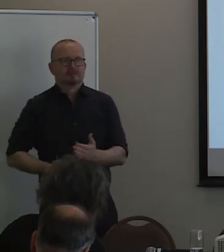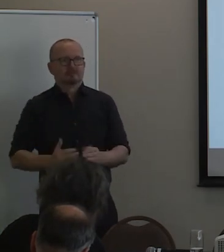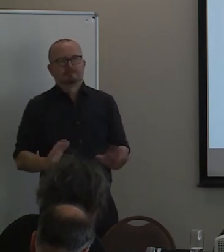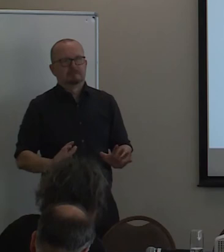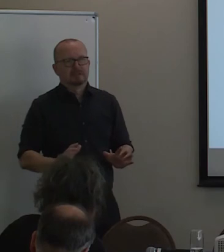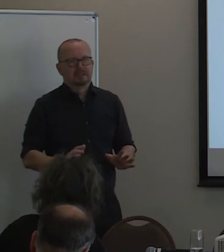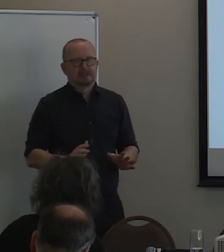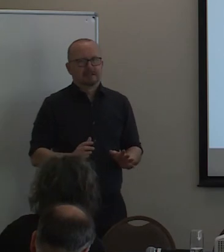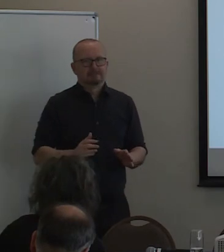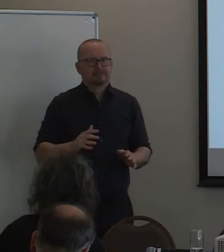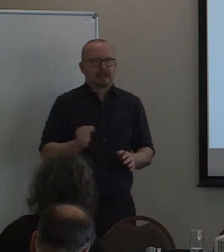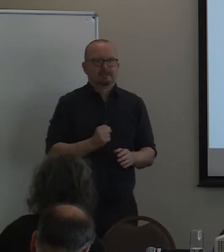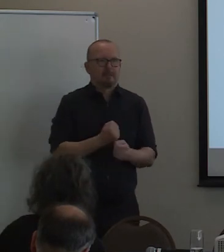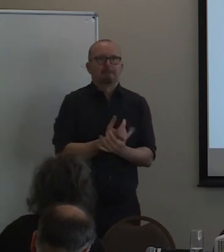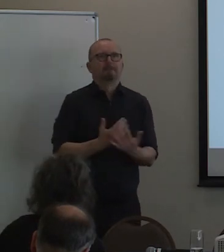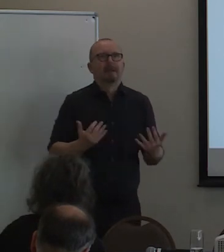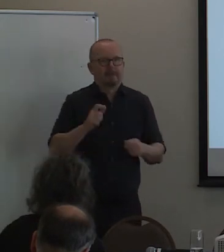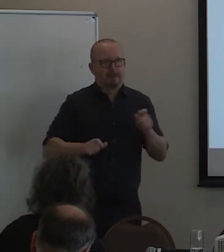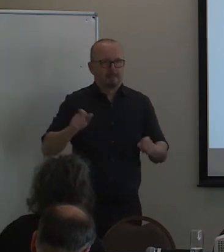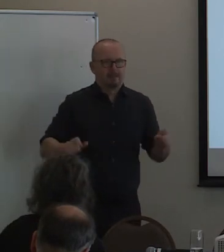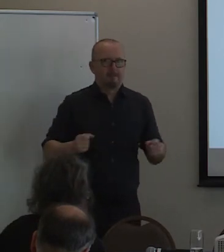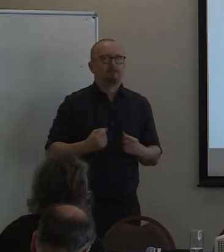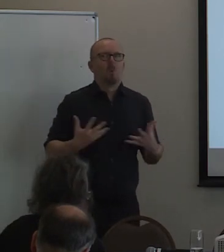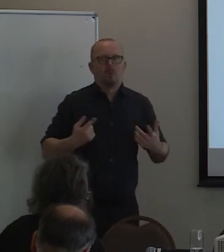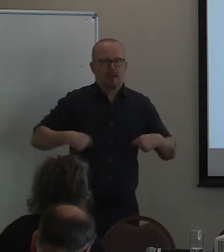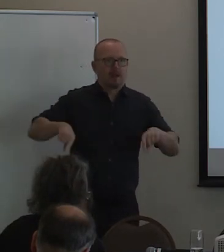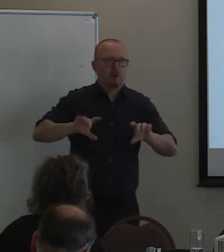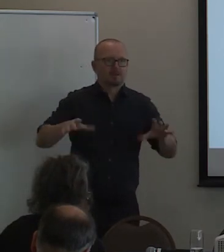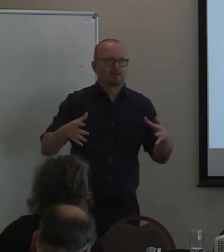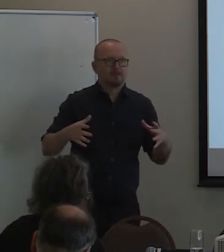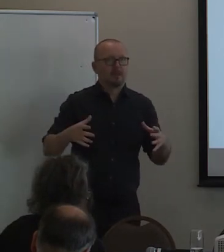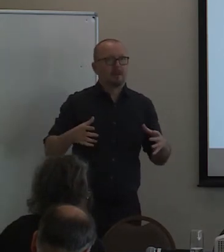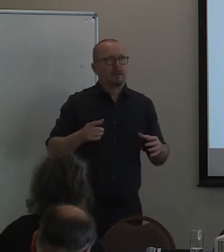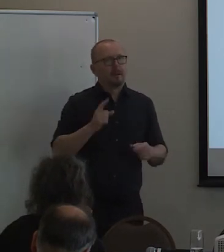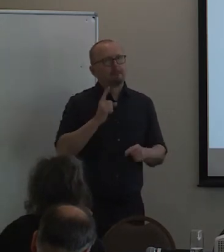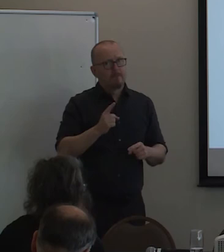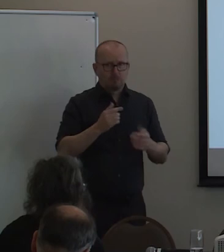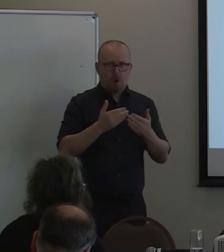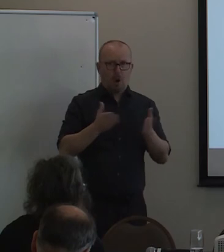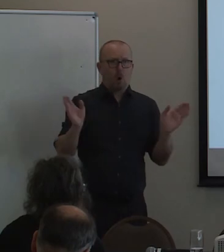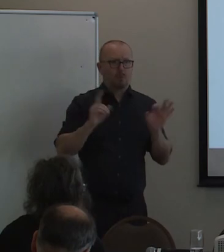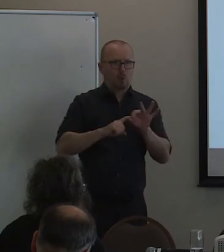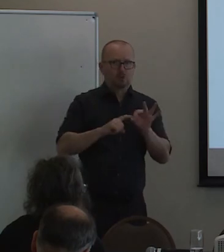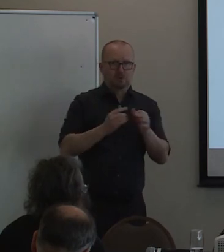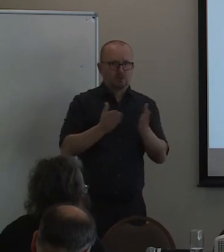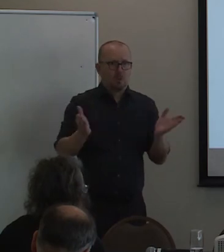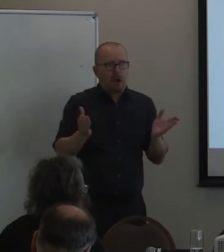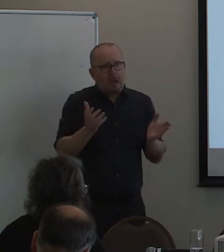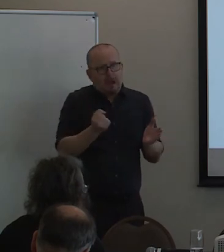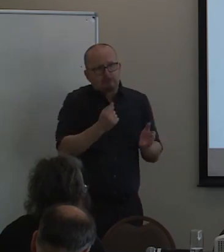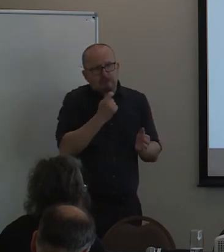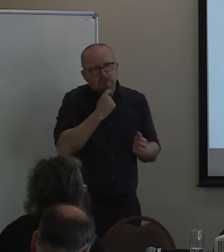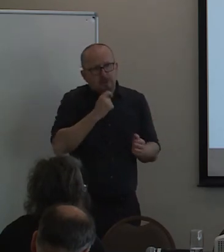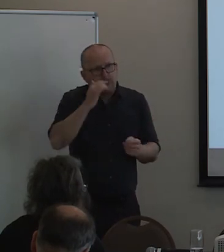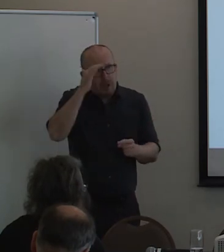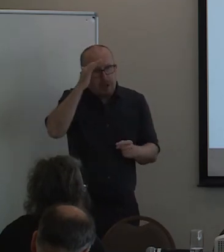people. But the sector has a lot to offer. And this is really an open question to you all. I have a few hypotheses about how GLAM